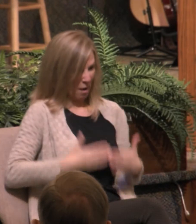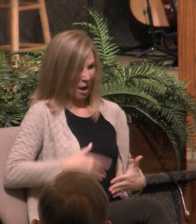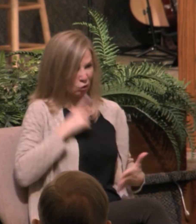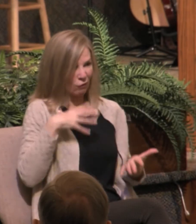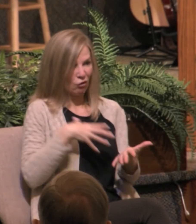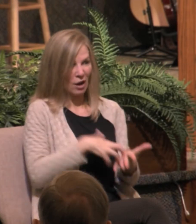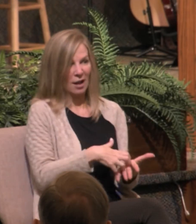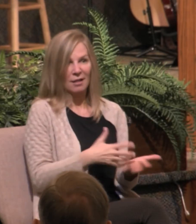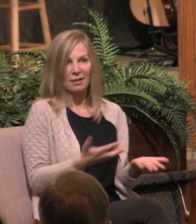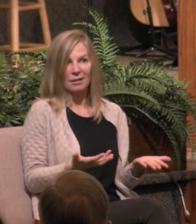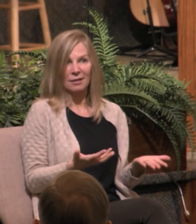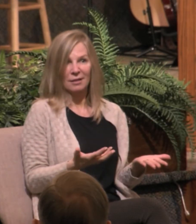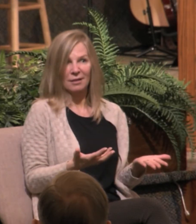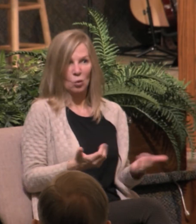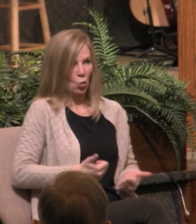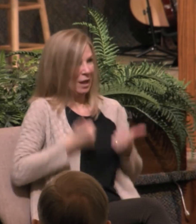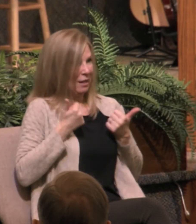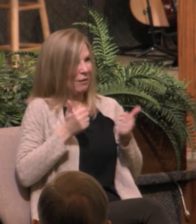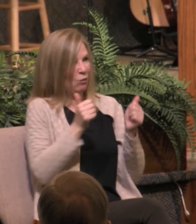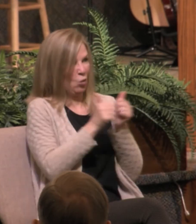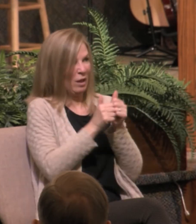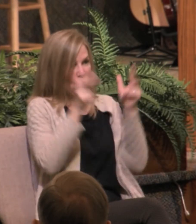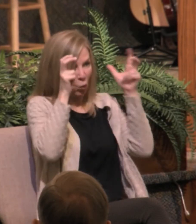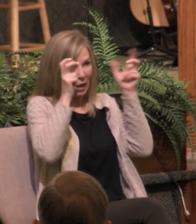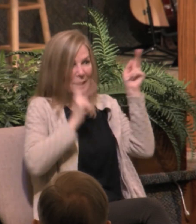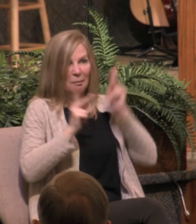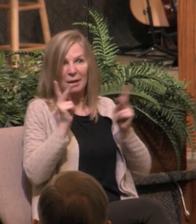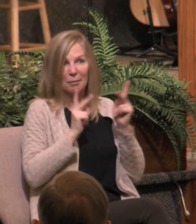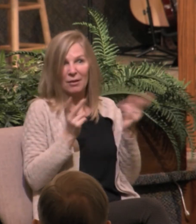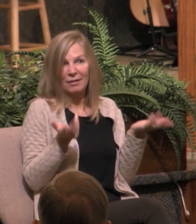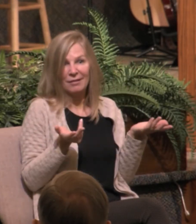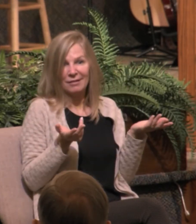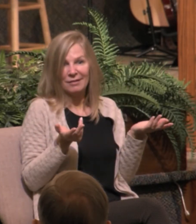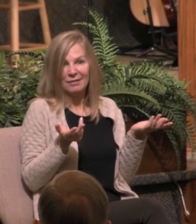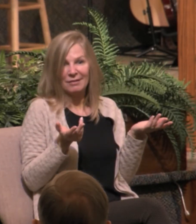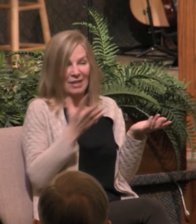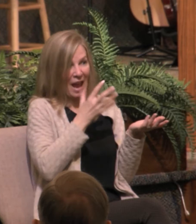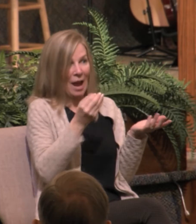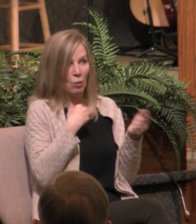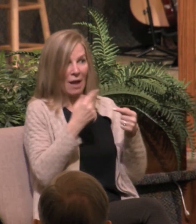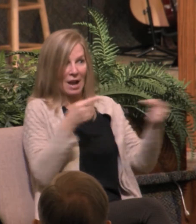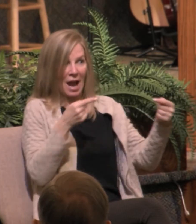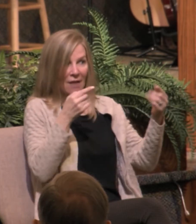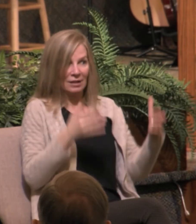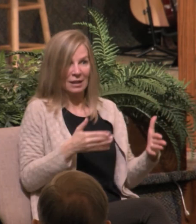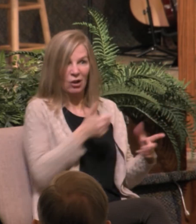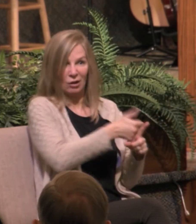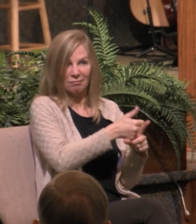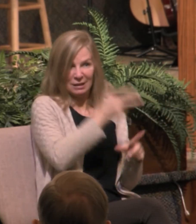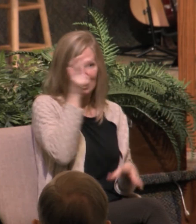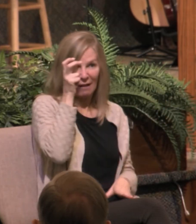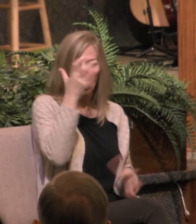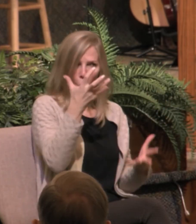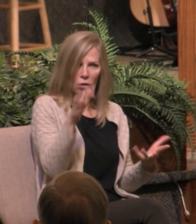bodies, because we live amongst wicked people, and because we have an adversary, the devil, that wants to destroy